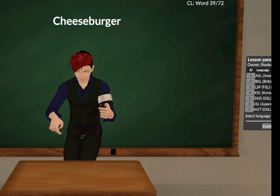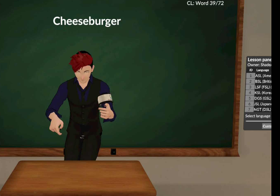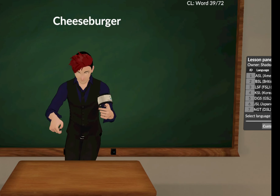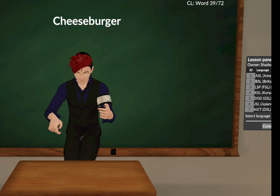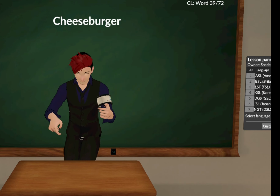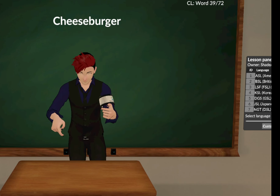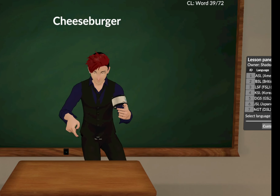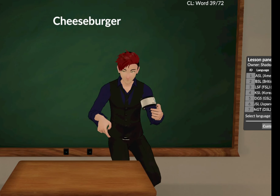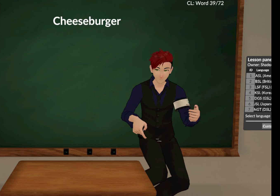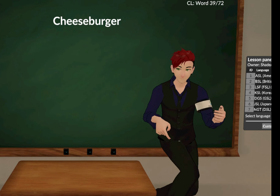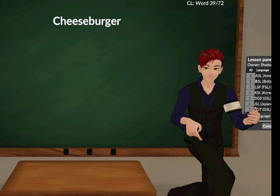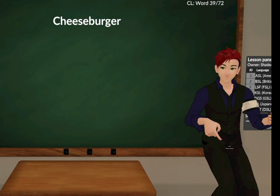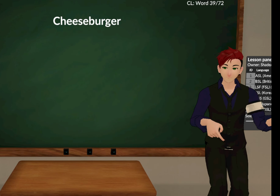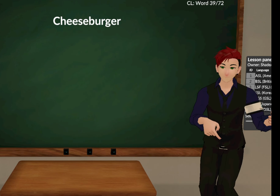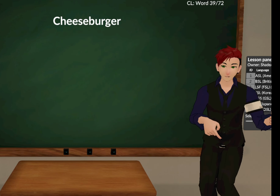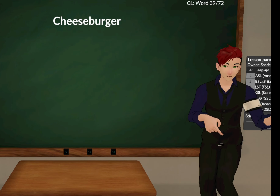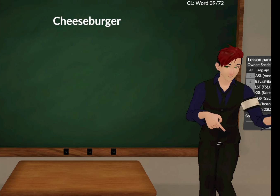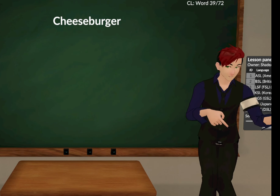So close. Next word.